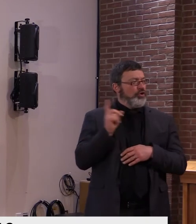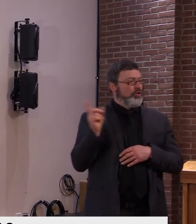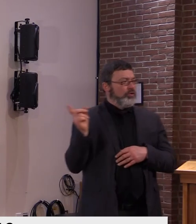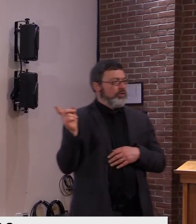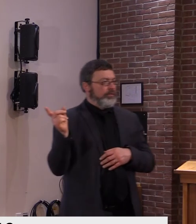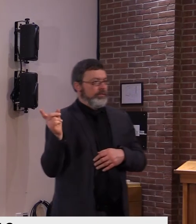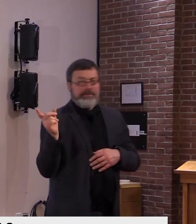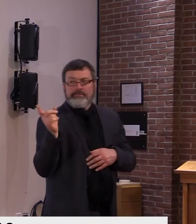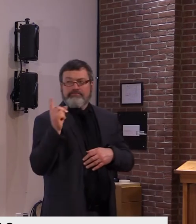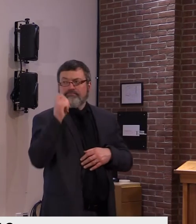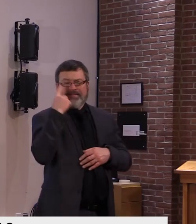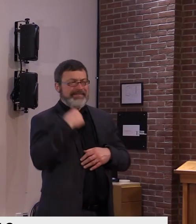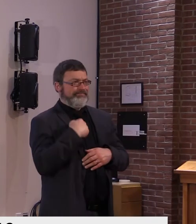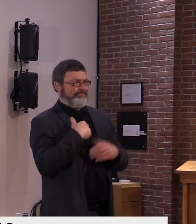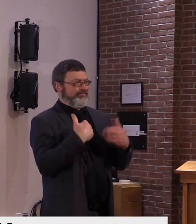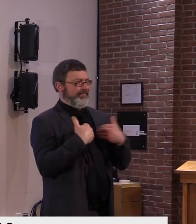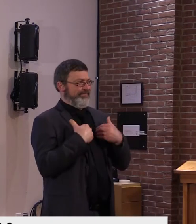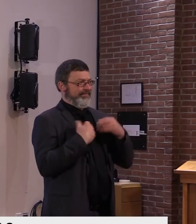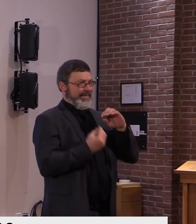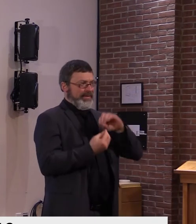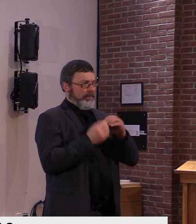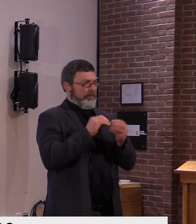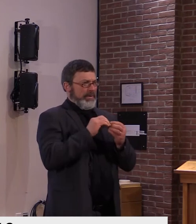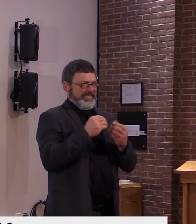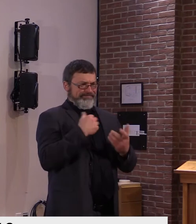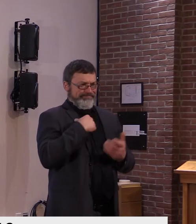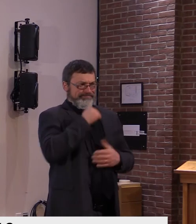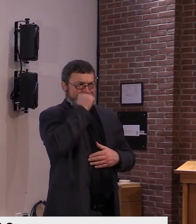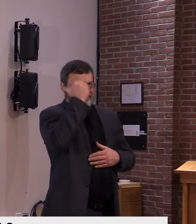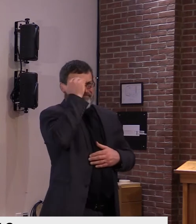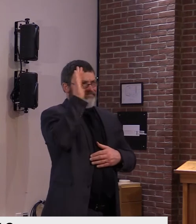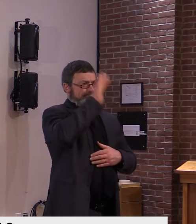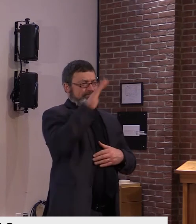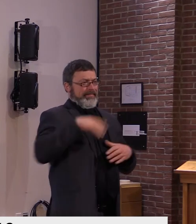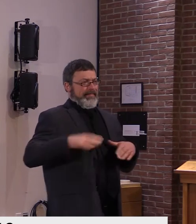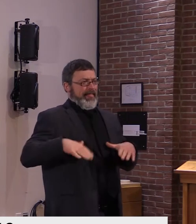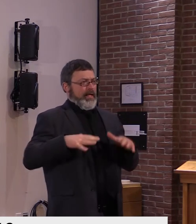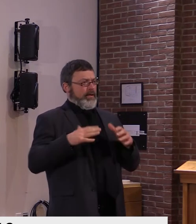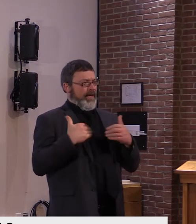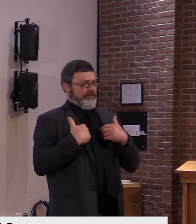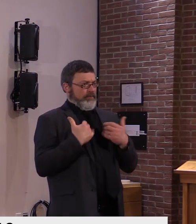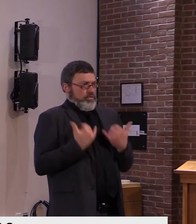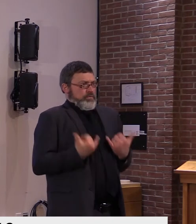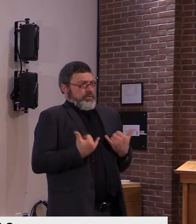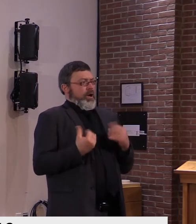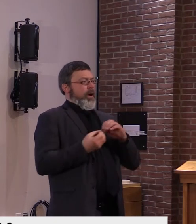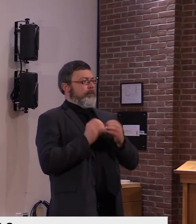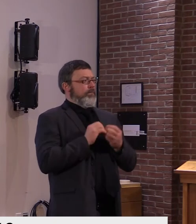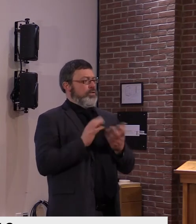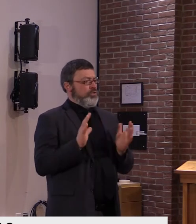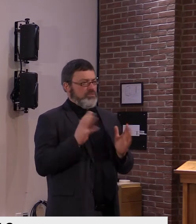time moves on, and we can get that to you, but I don't believe that's correct.